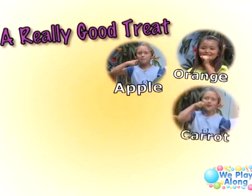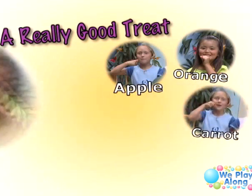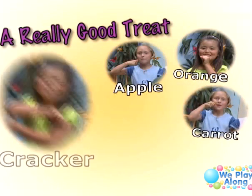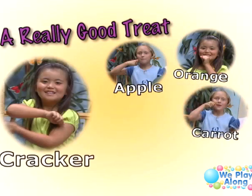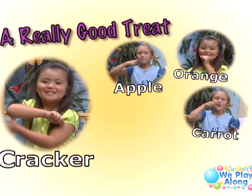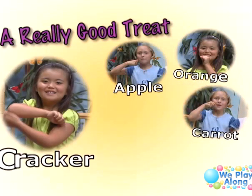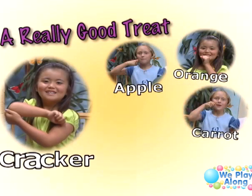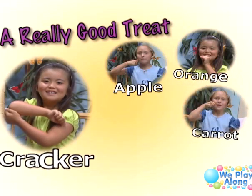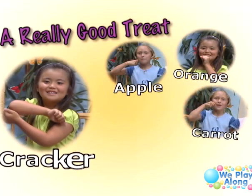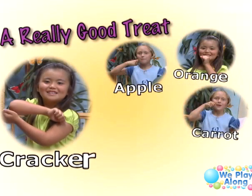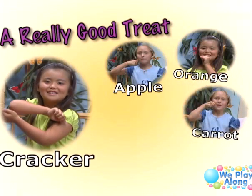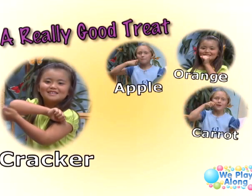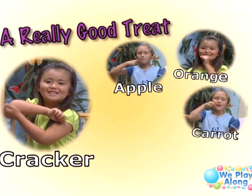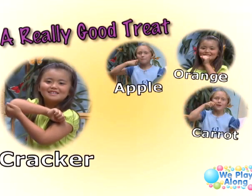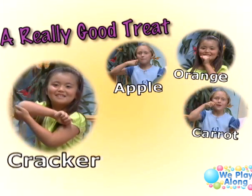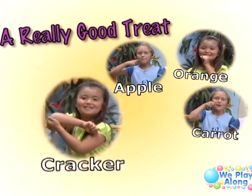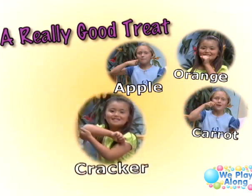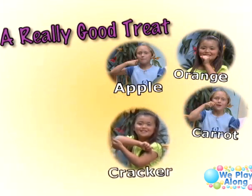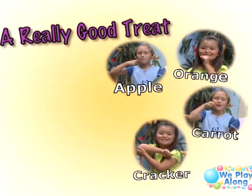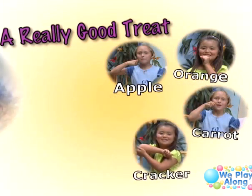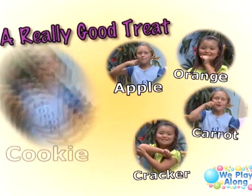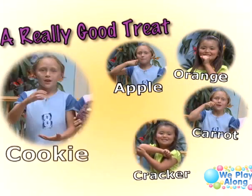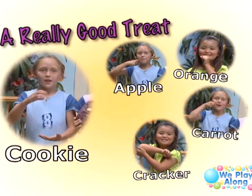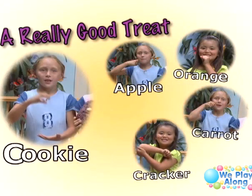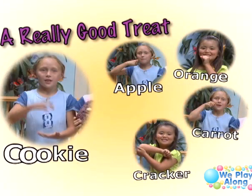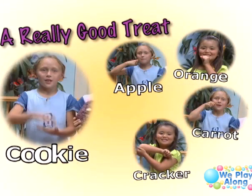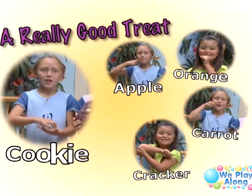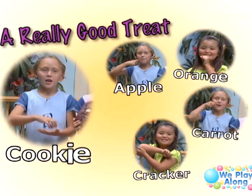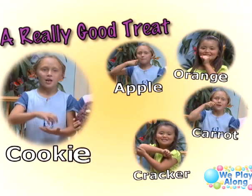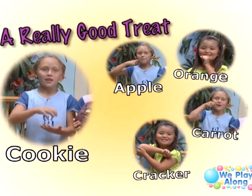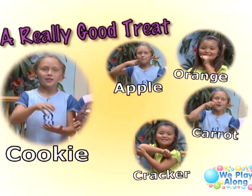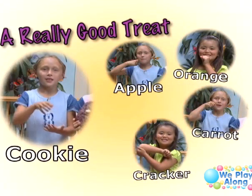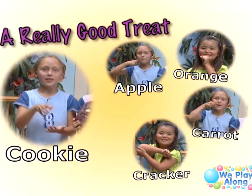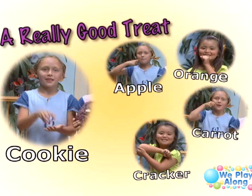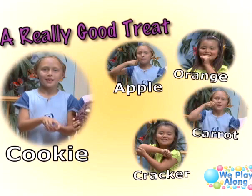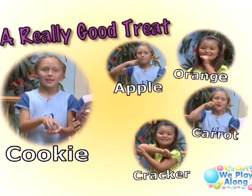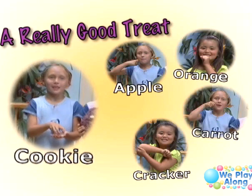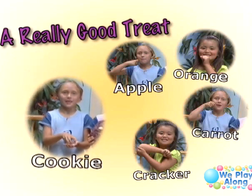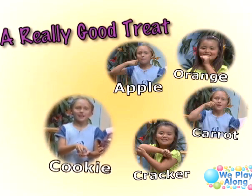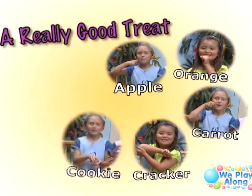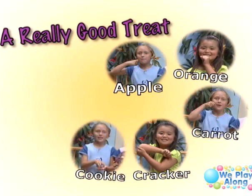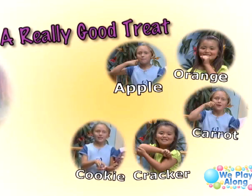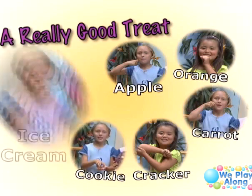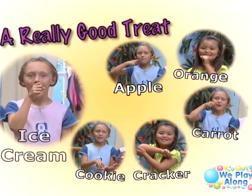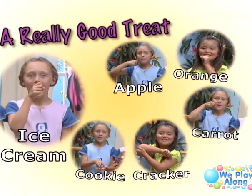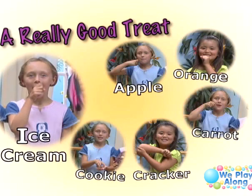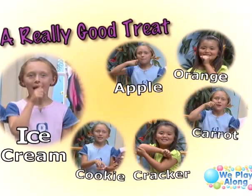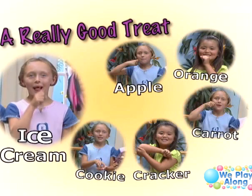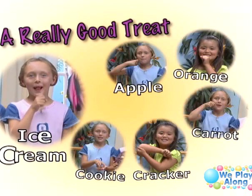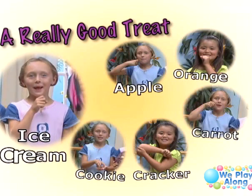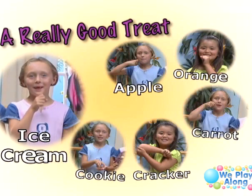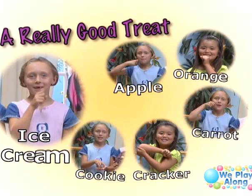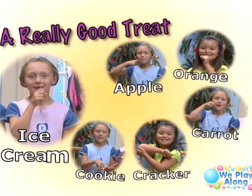crackers, cookies, and ice cream.